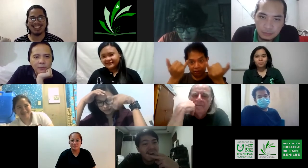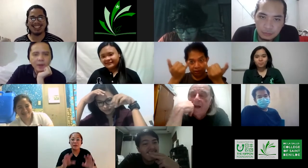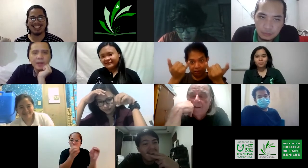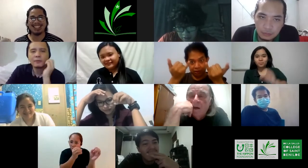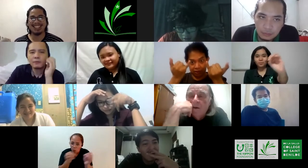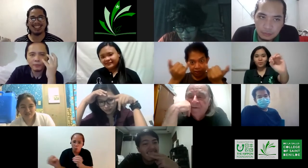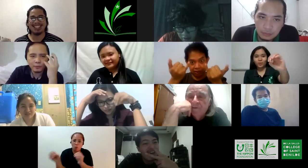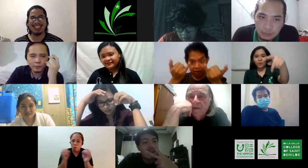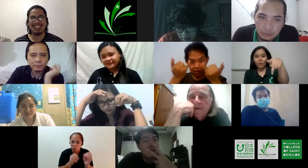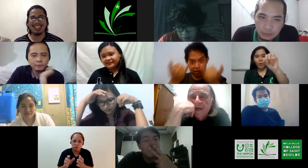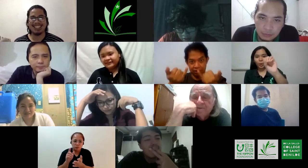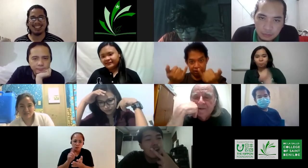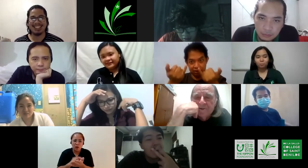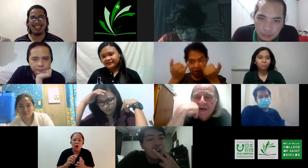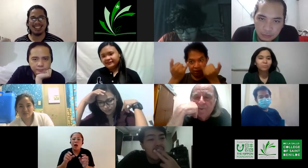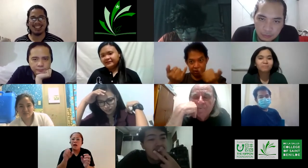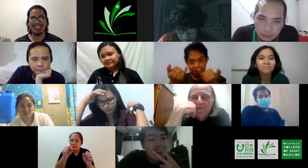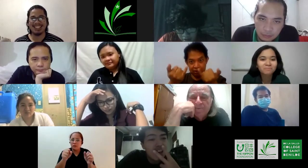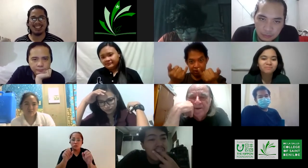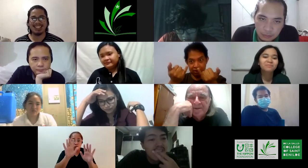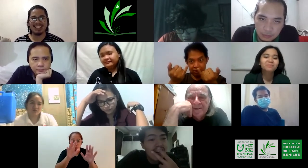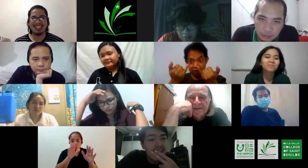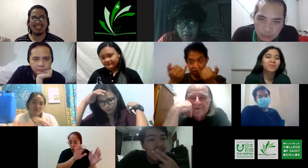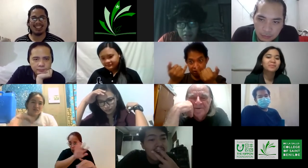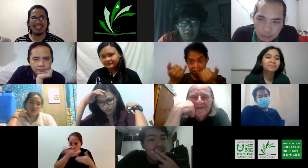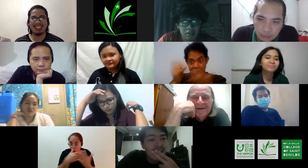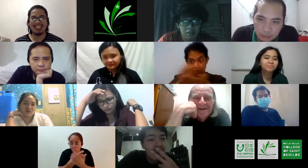mean, all of you did an excellent job on both presentation.